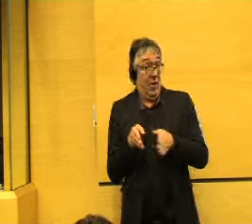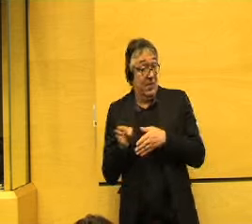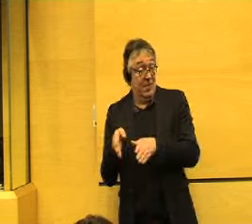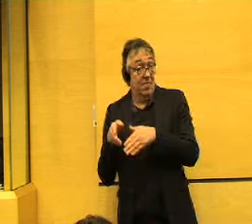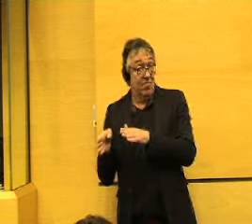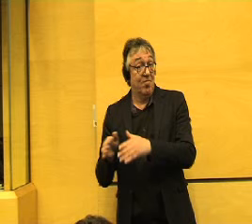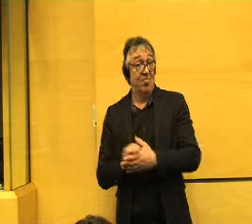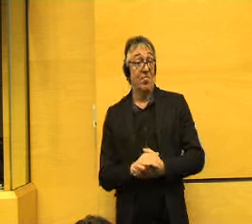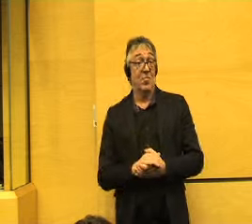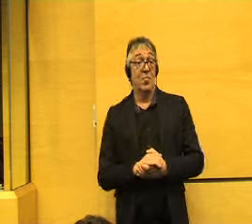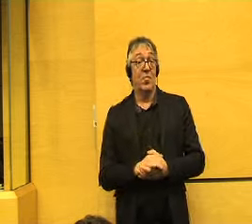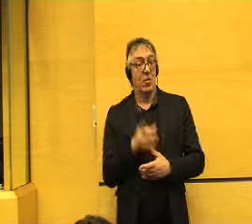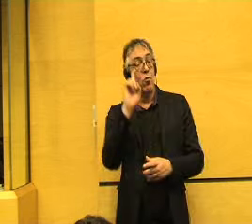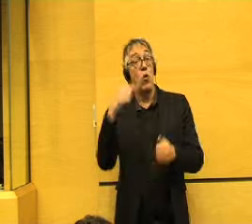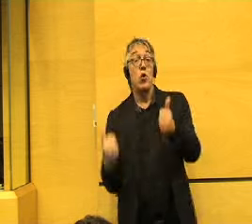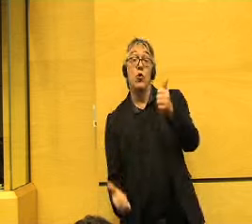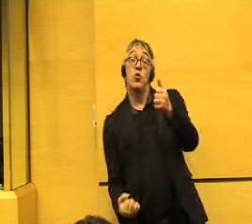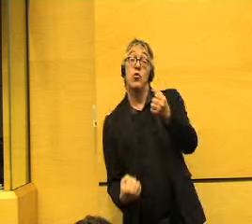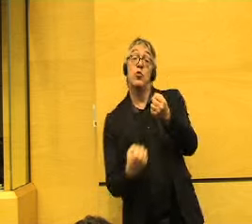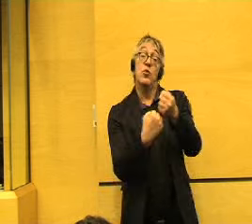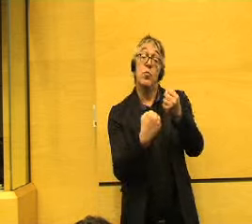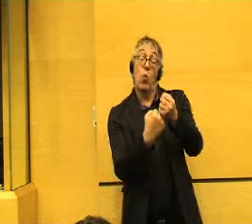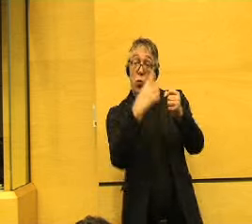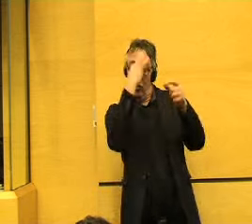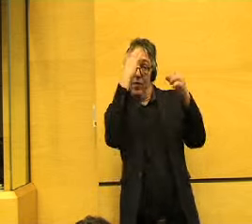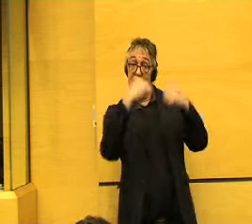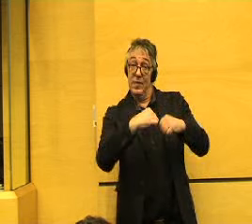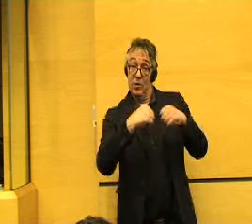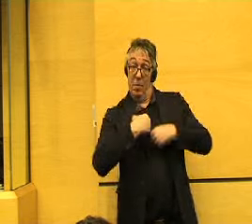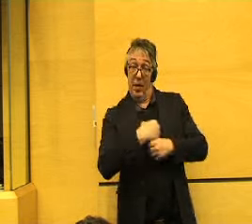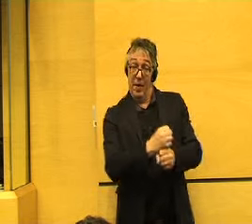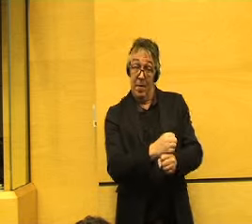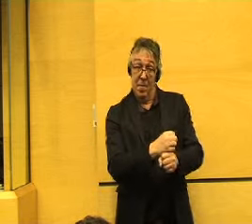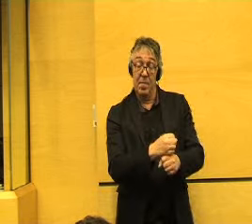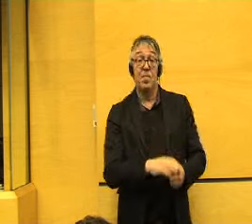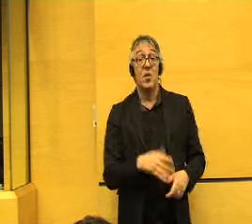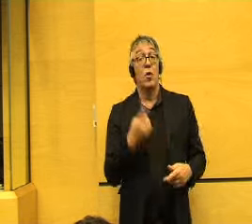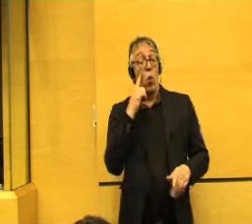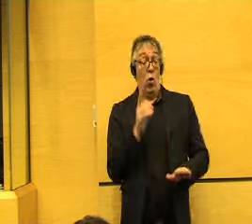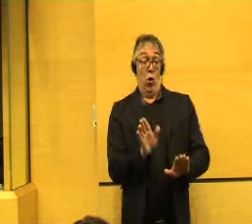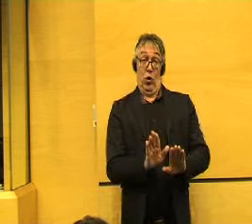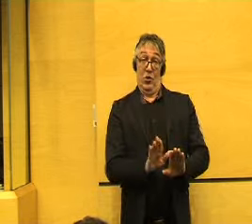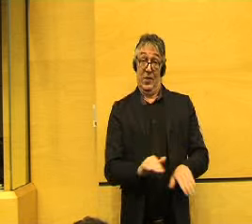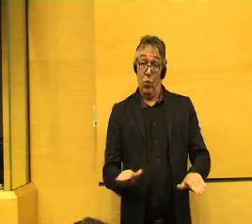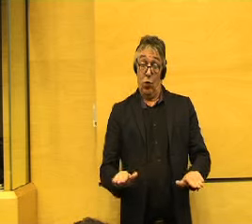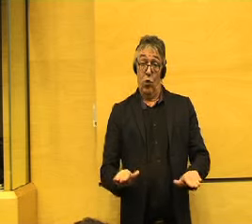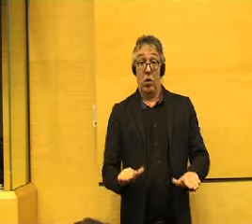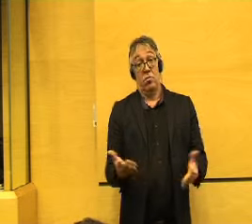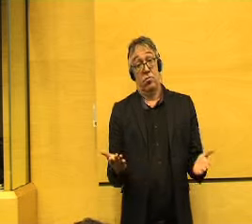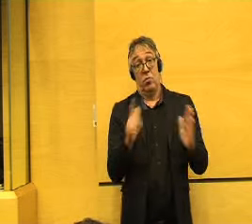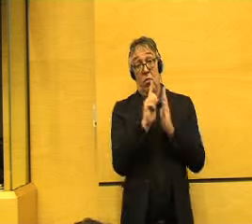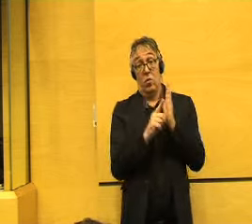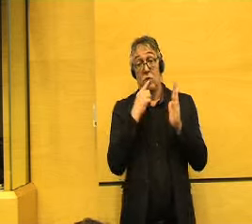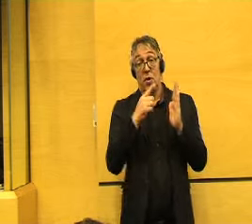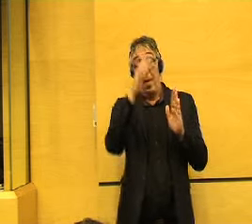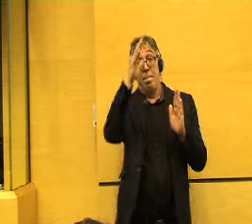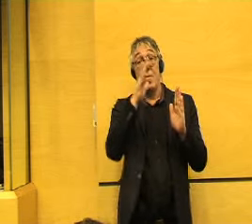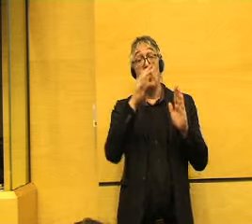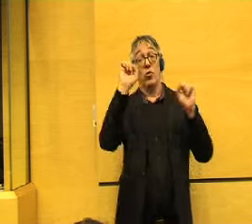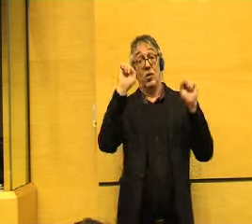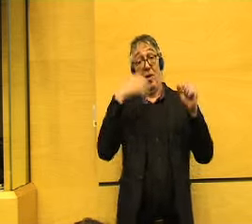decision-making. Regarding children with disability, parents can legally make decisions on